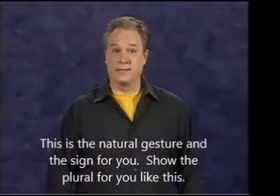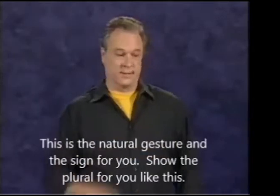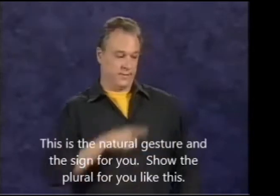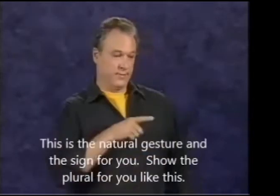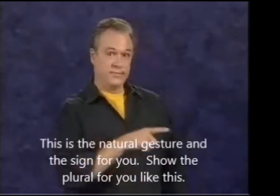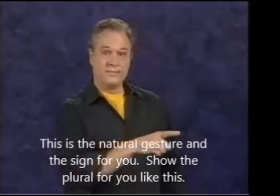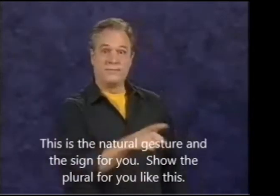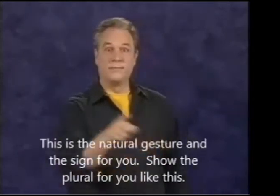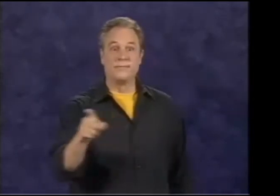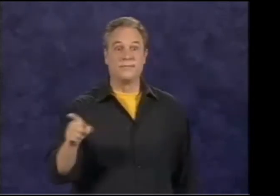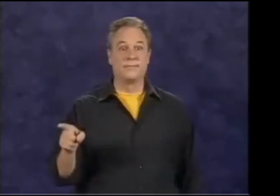this.